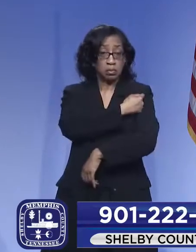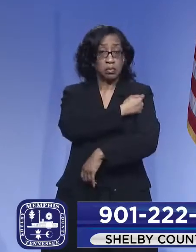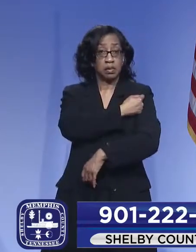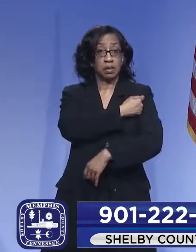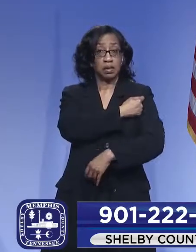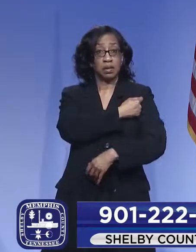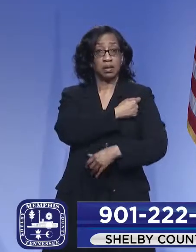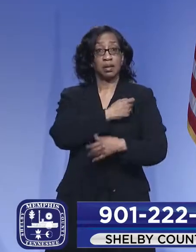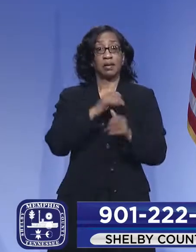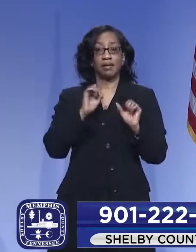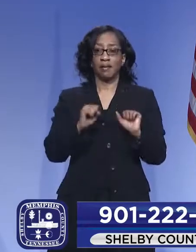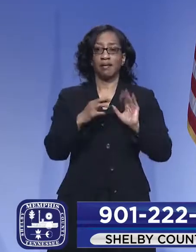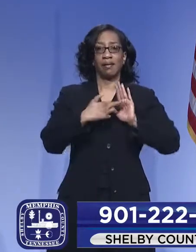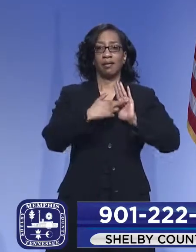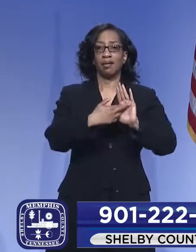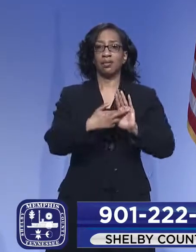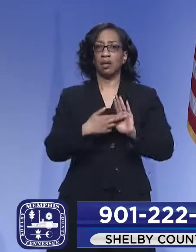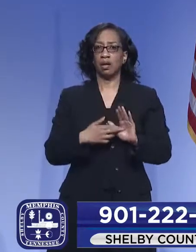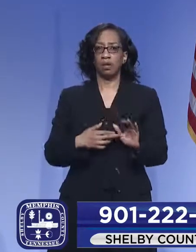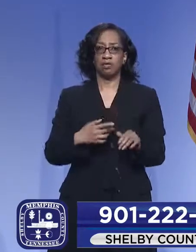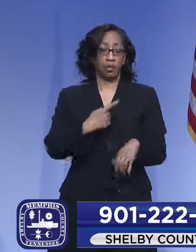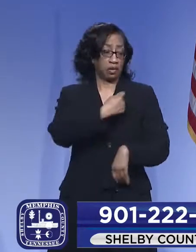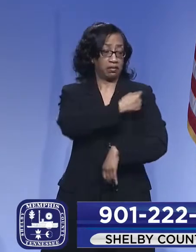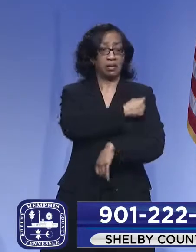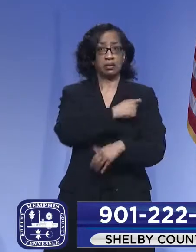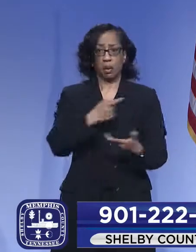become ambassadors for the vaccine.